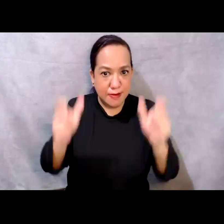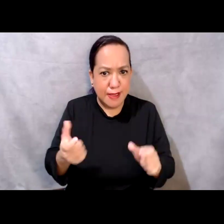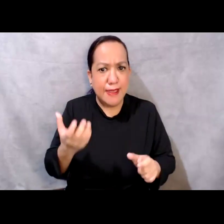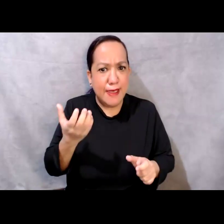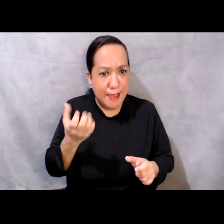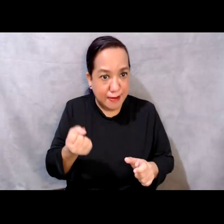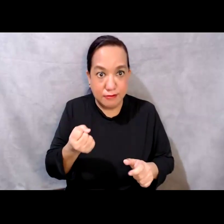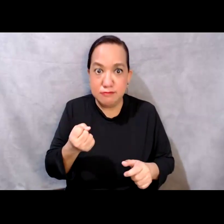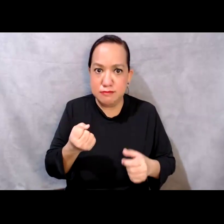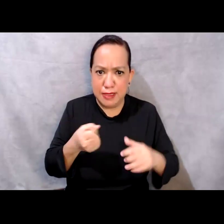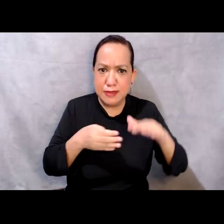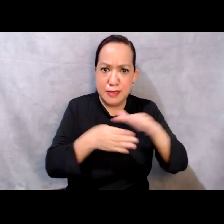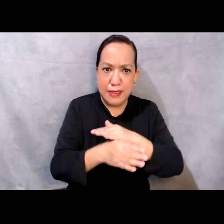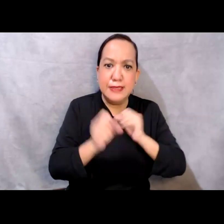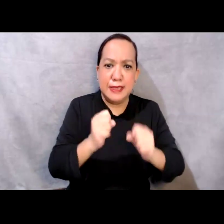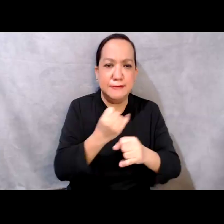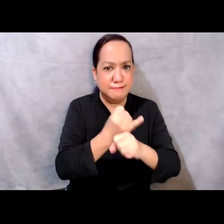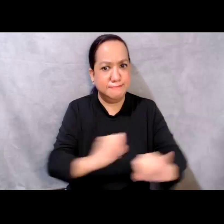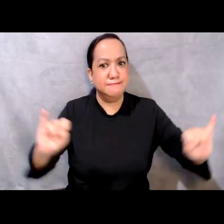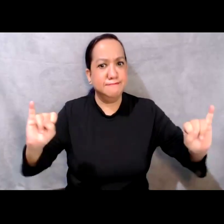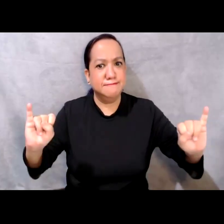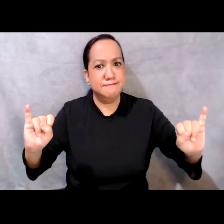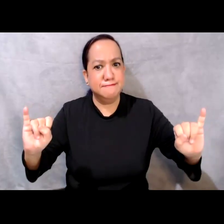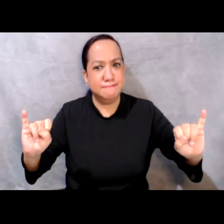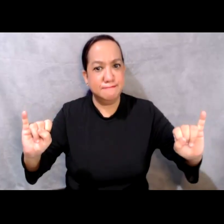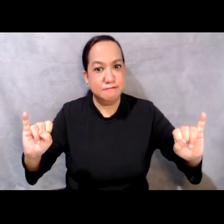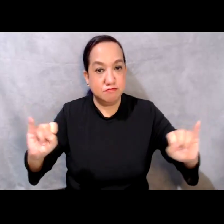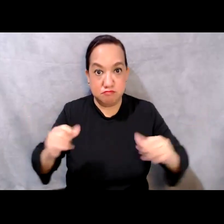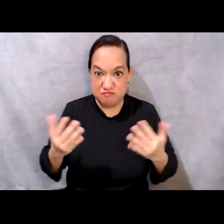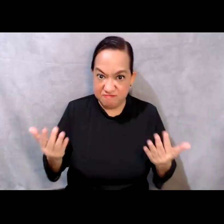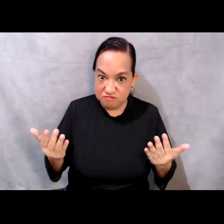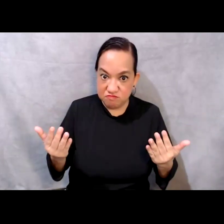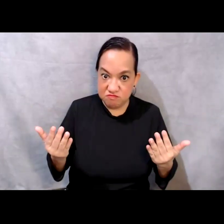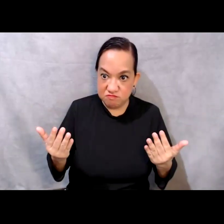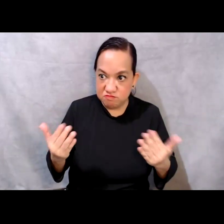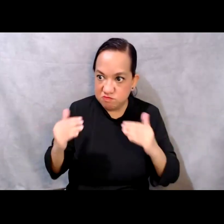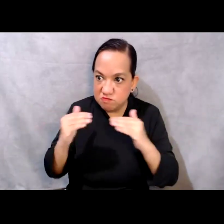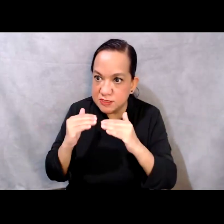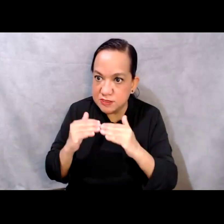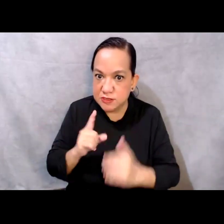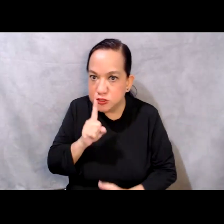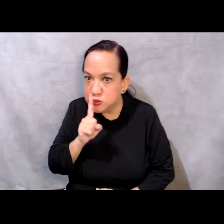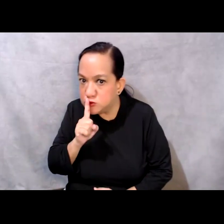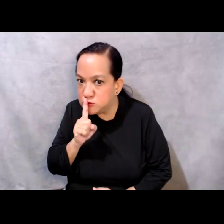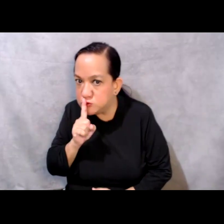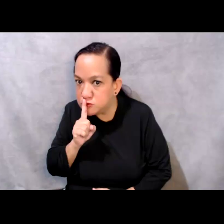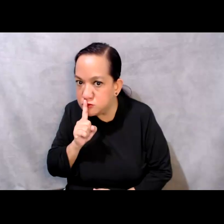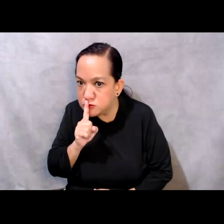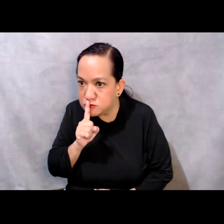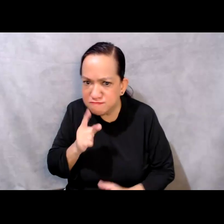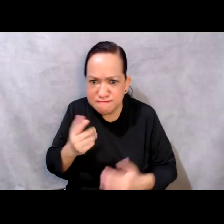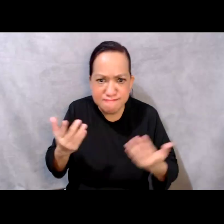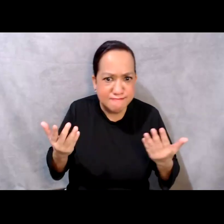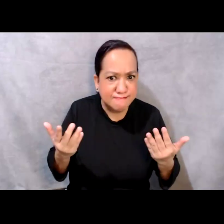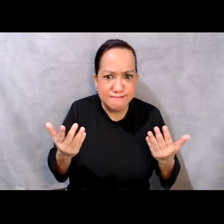heard about confidentiality, there could be a lack of confidence, or there could be simply frustration